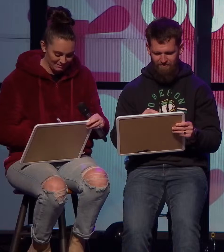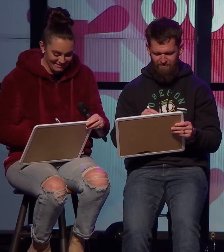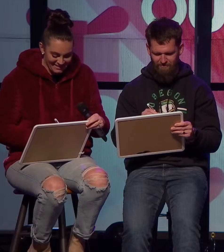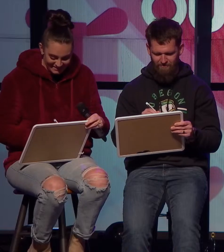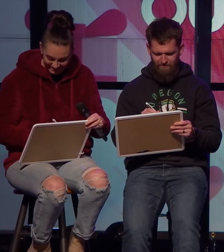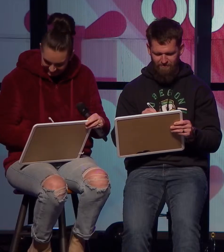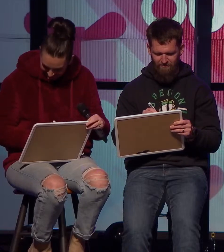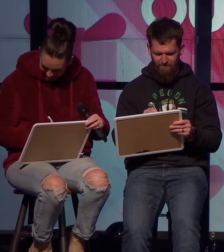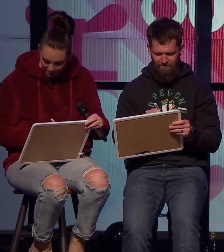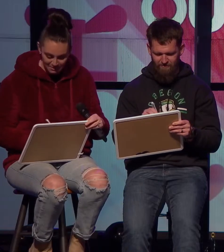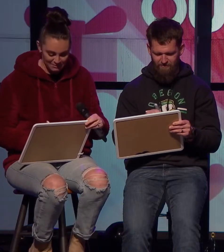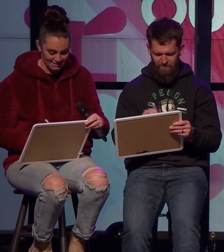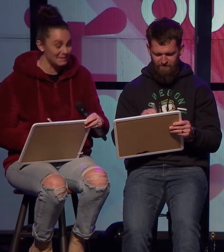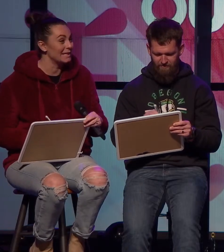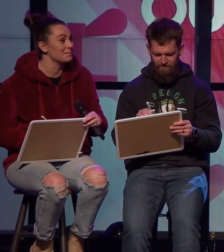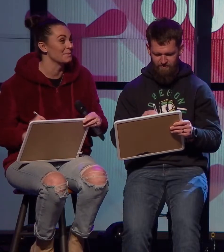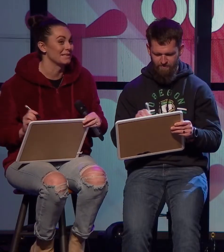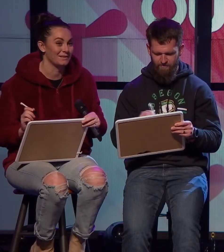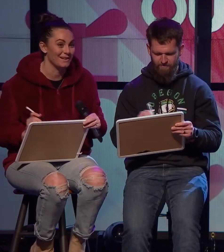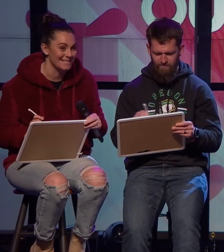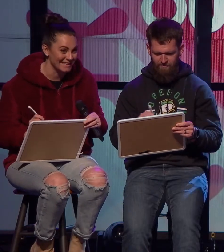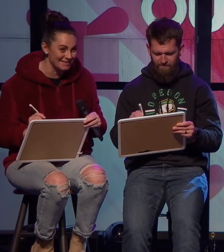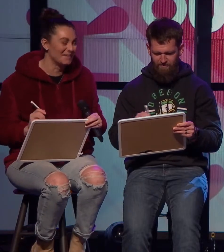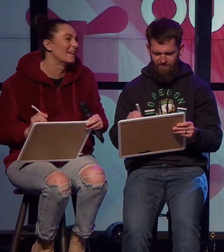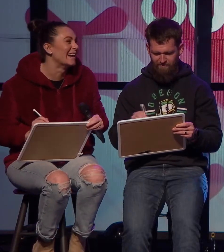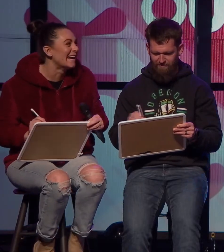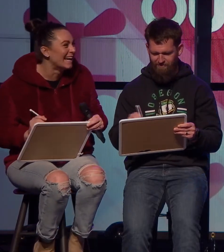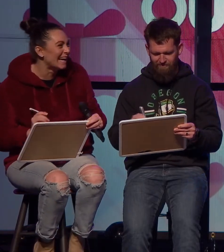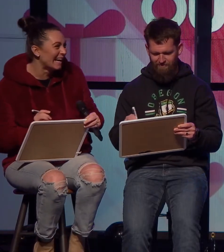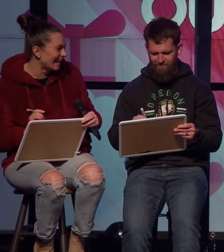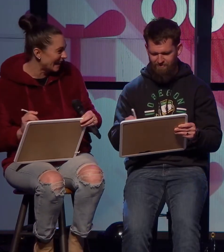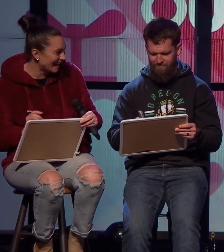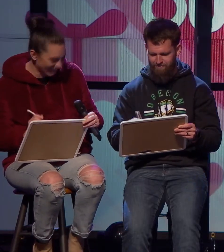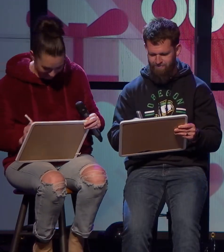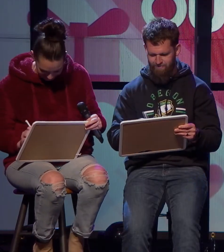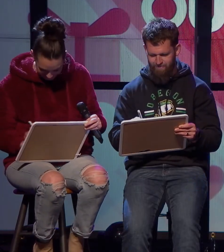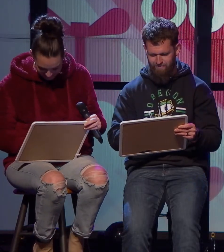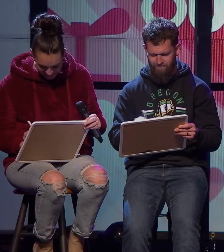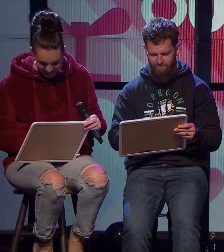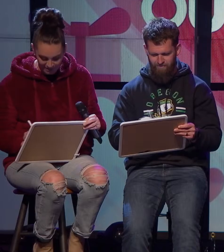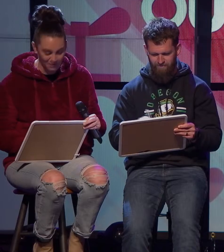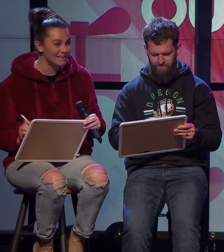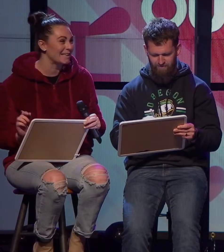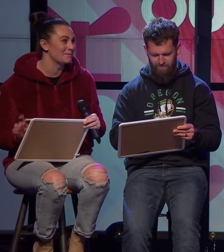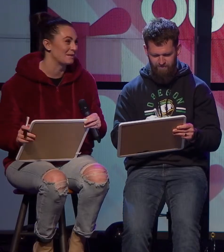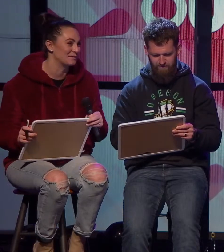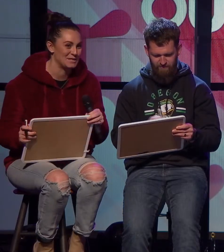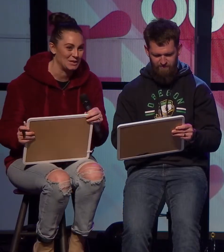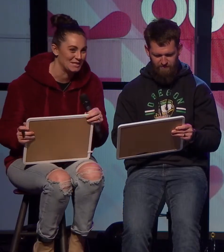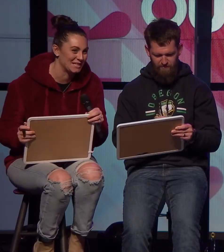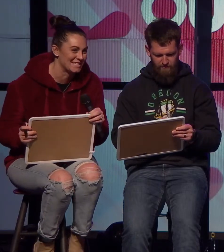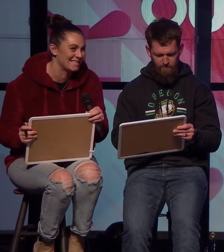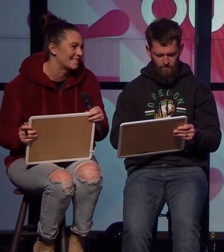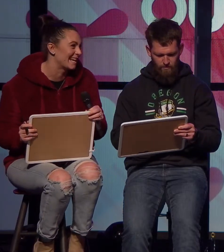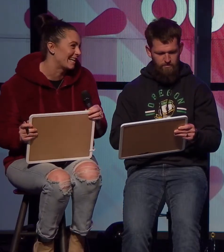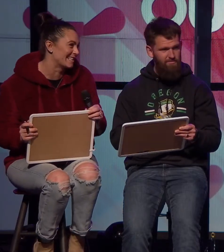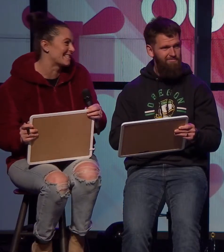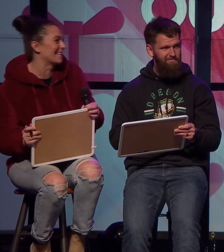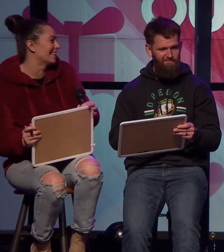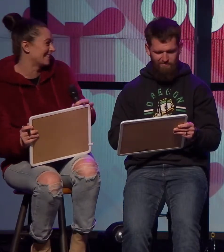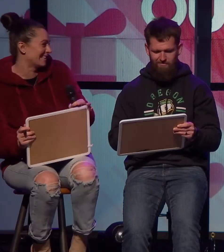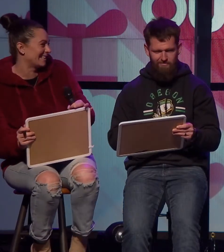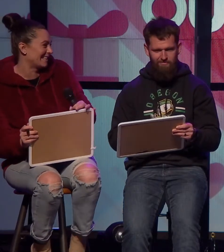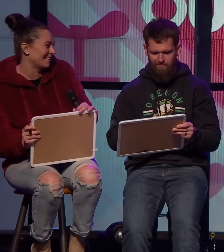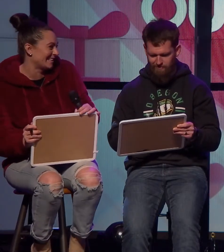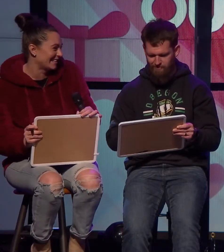I abuse him and keep him in the closet. Oh, okay. And only let him out for church on On Sundays.